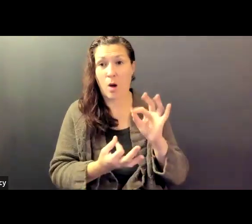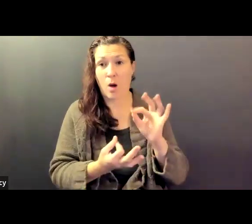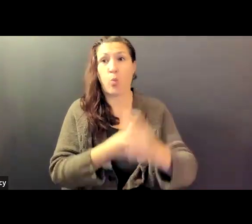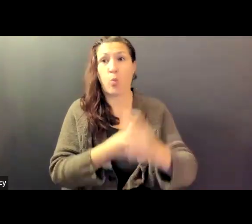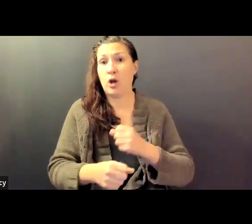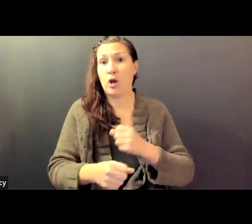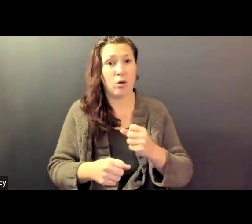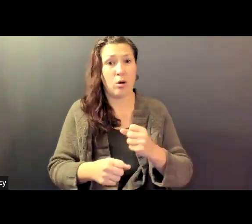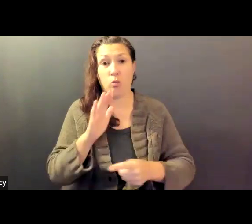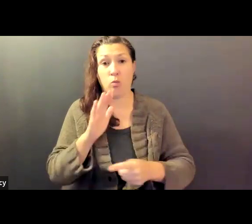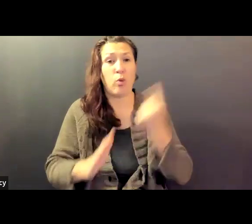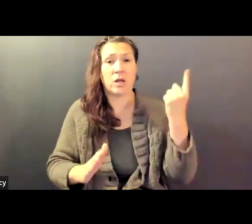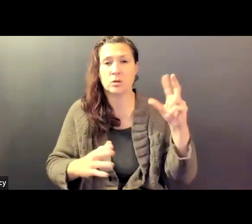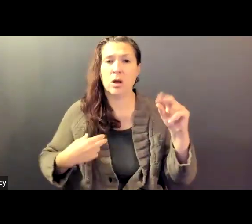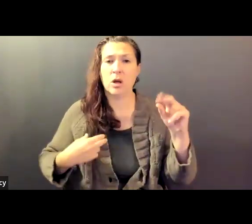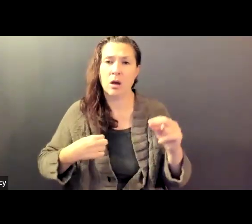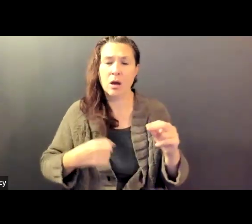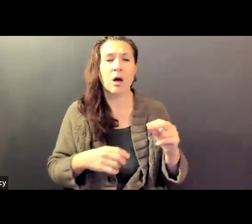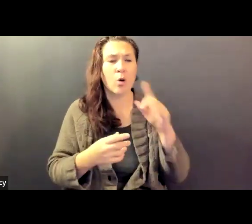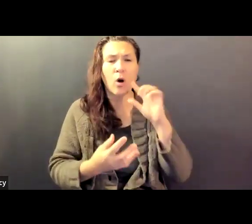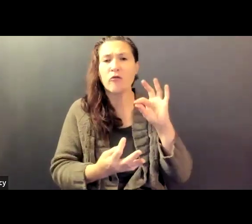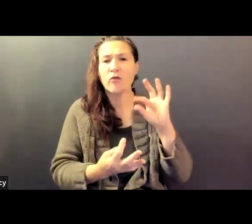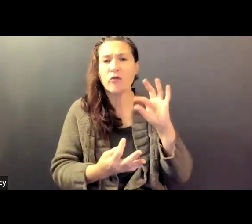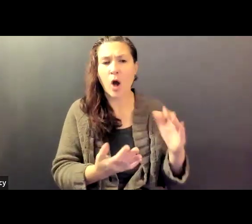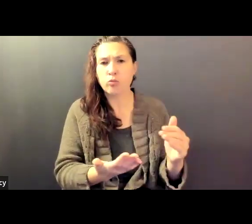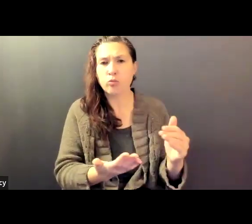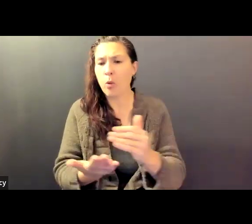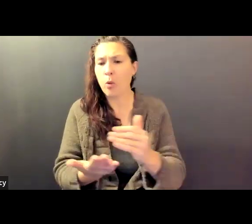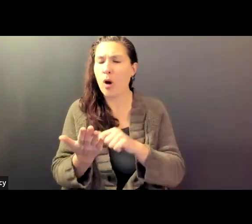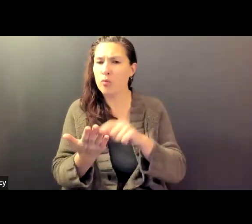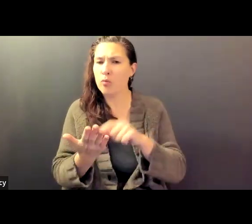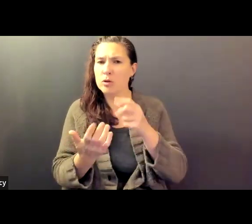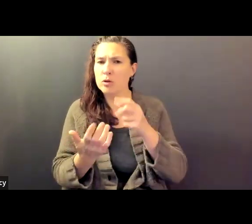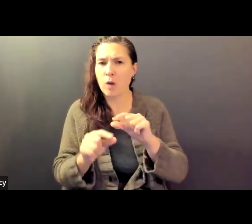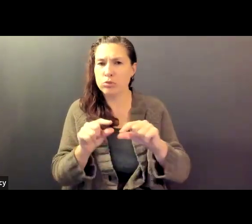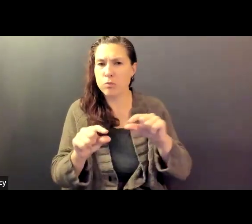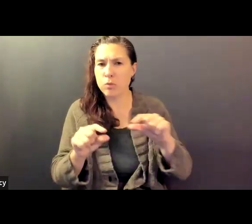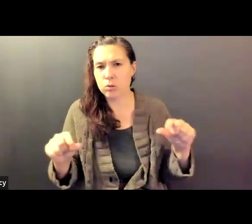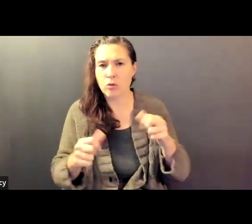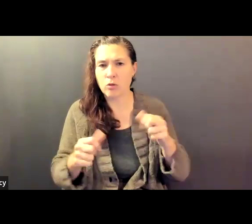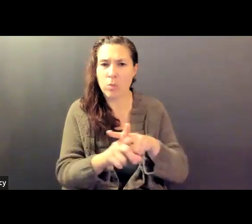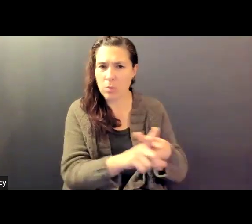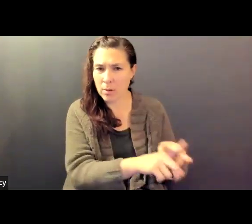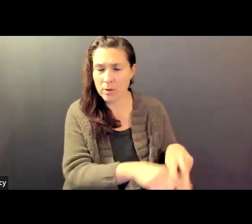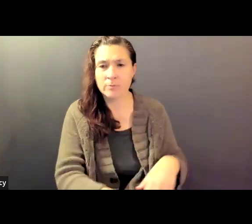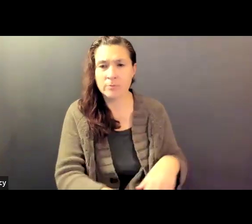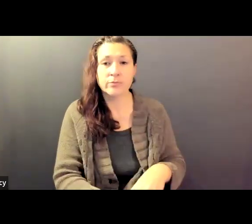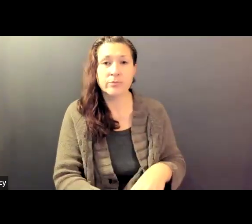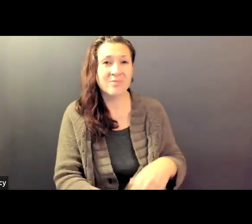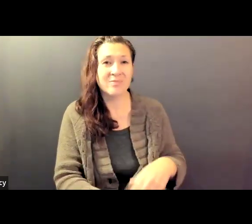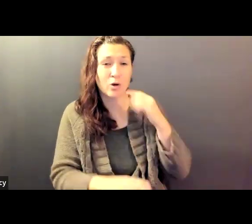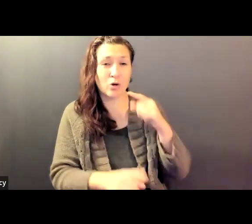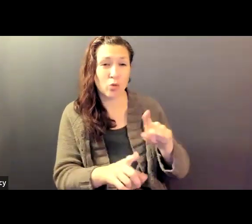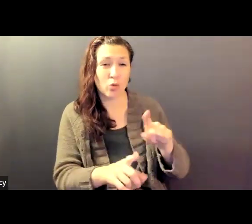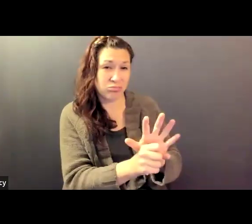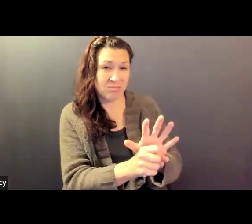learned through each budget season and apply them to the next. The last thing I would just say, one of the things we lost during the pandemic that I would